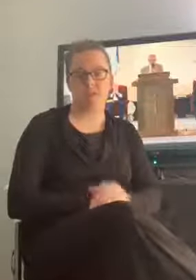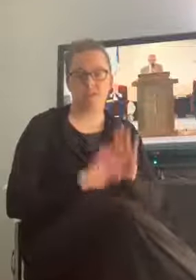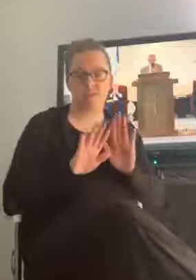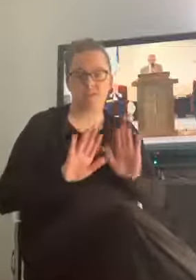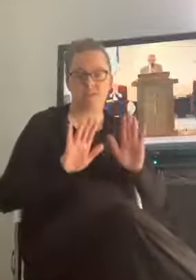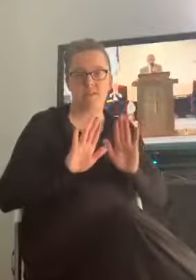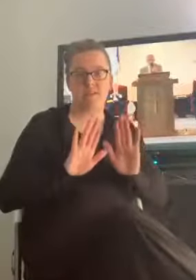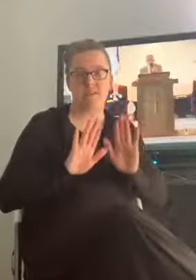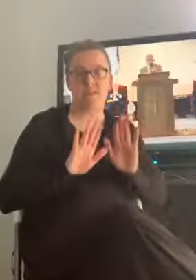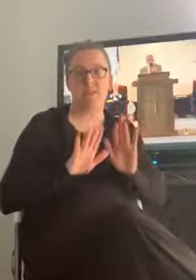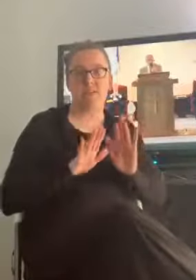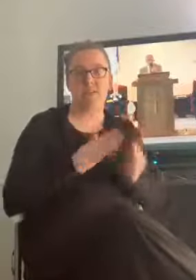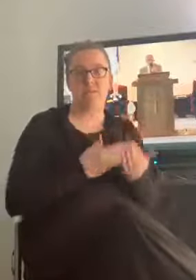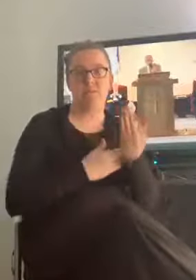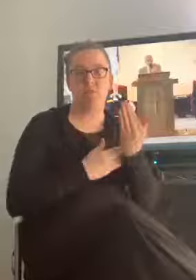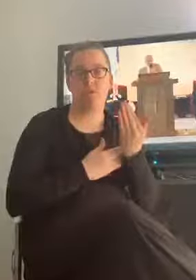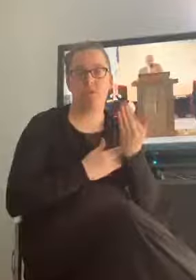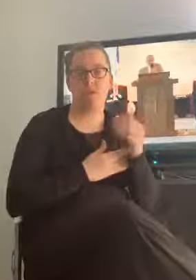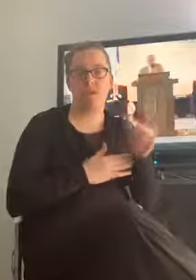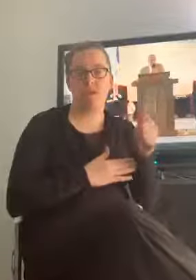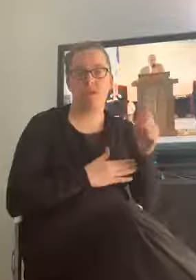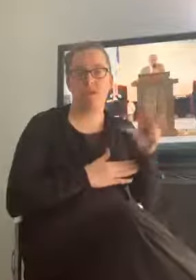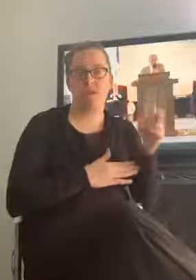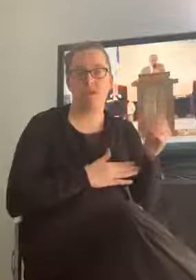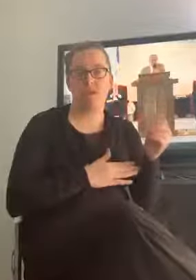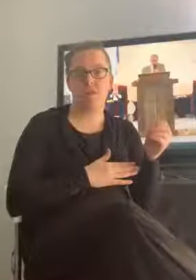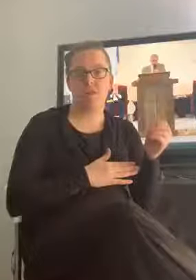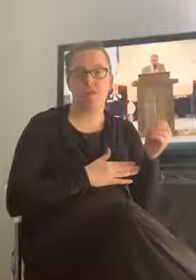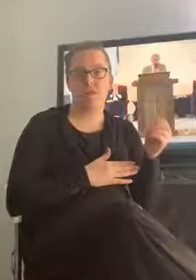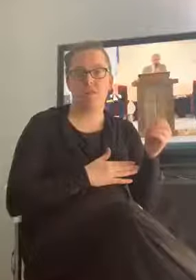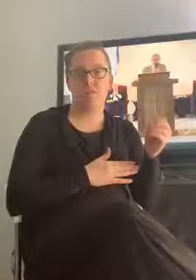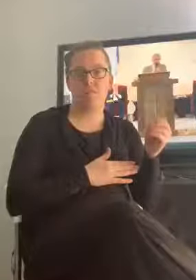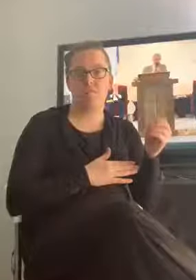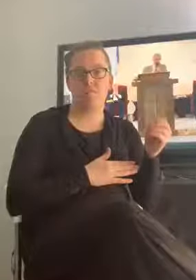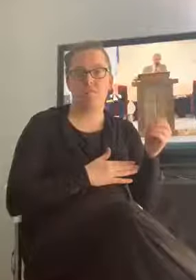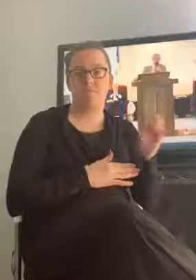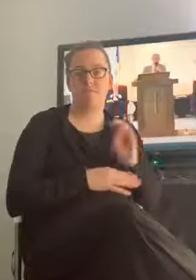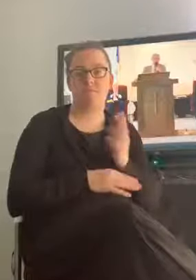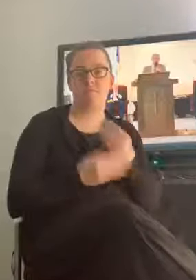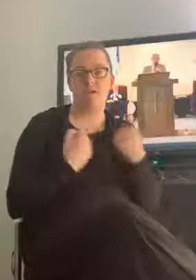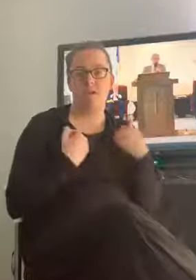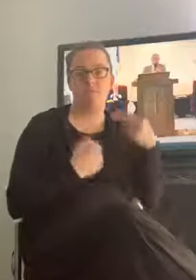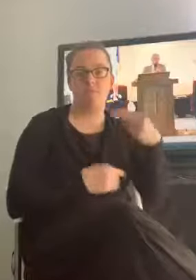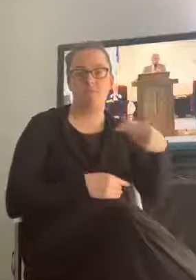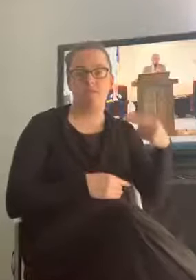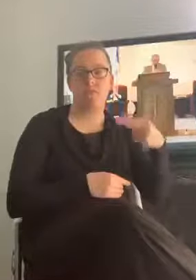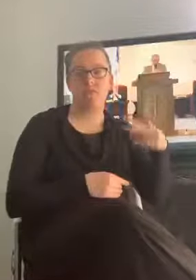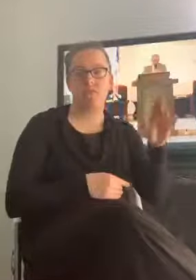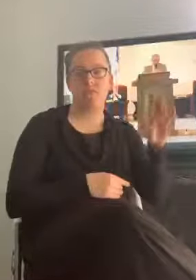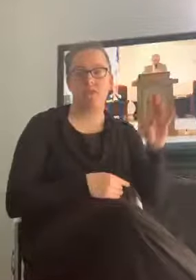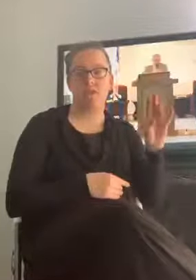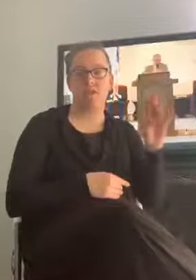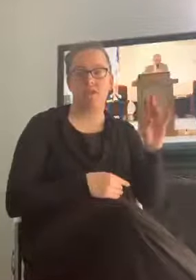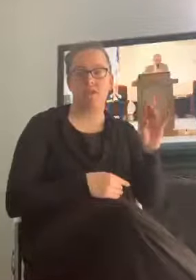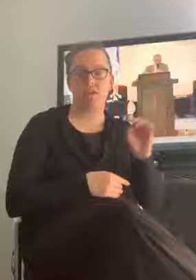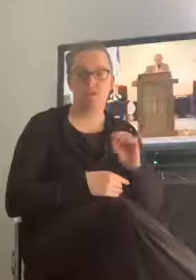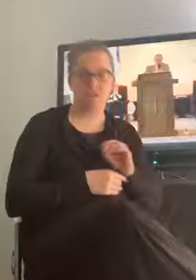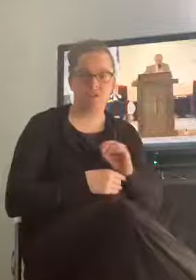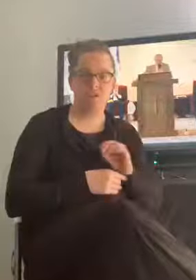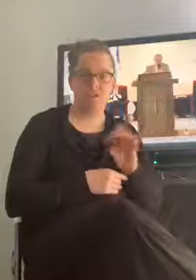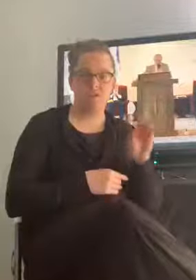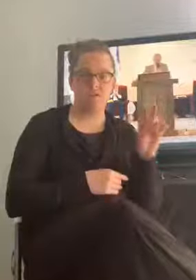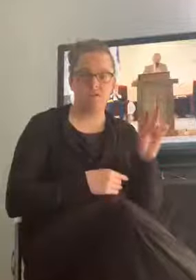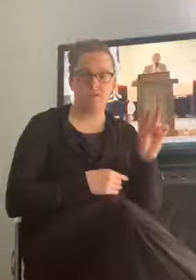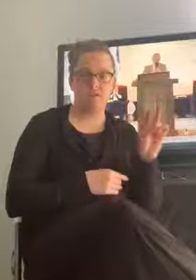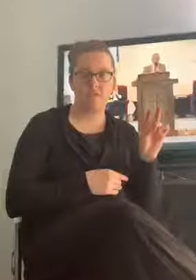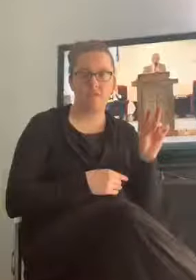We have our Thursday evening Bible study, which we have at 7 o'clock.